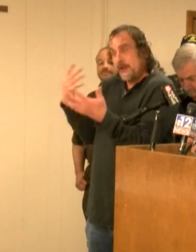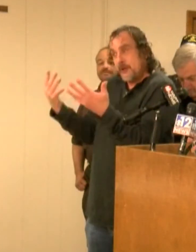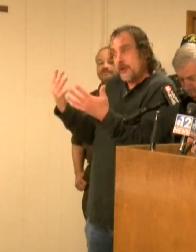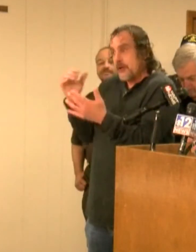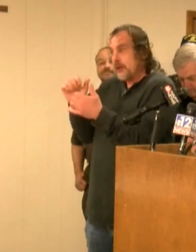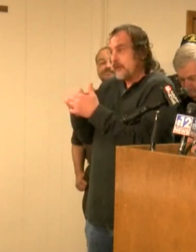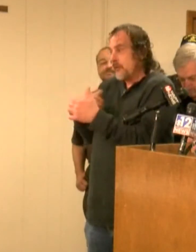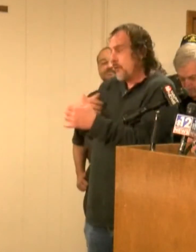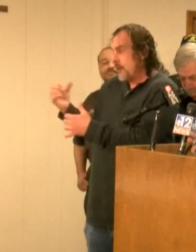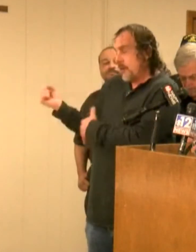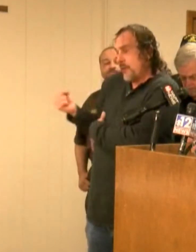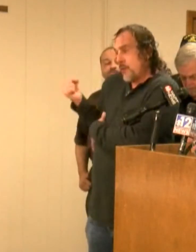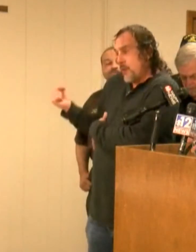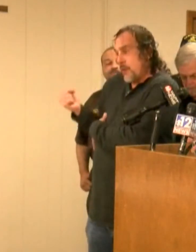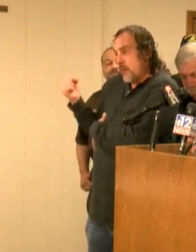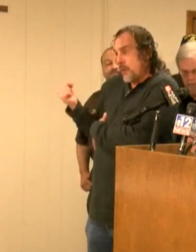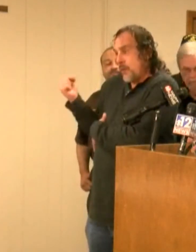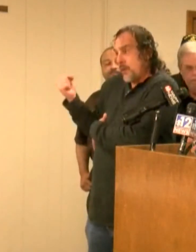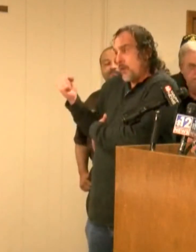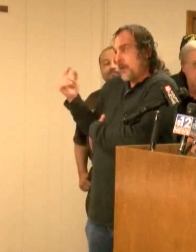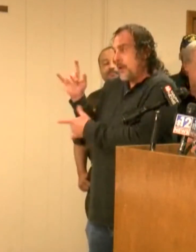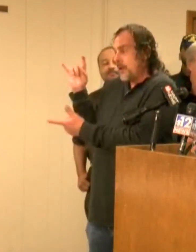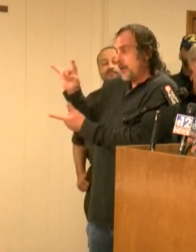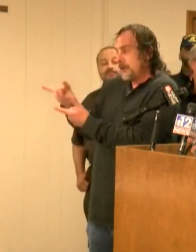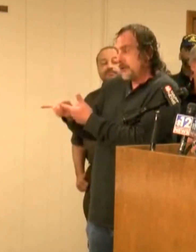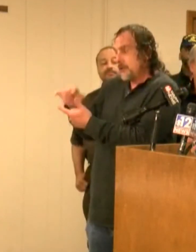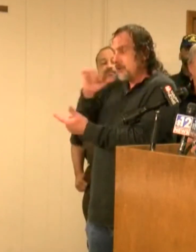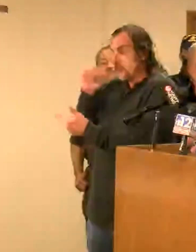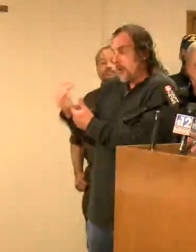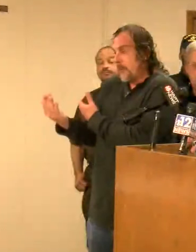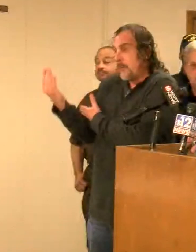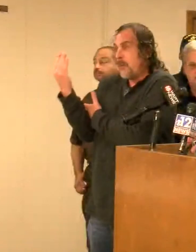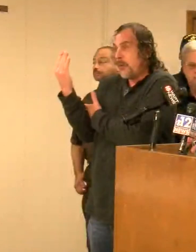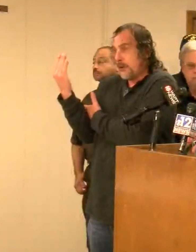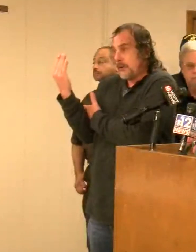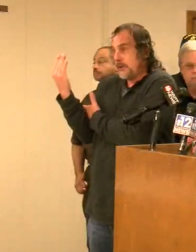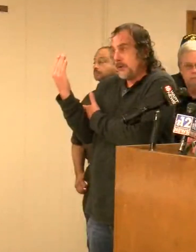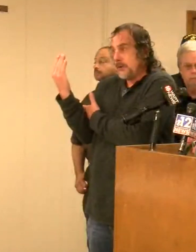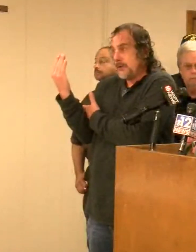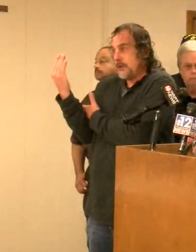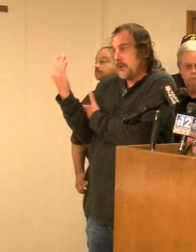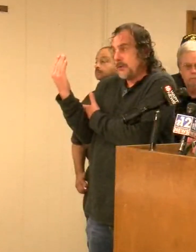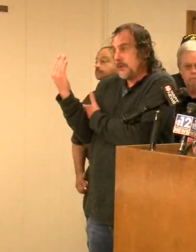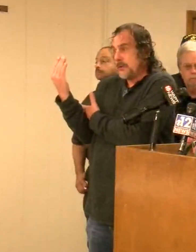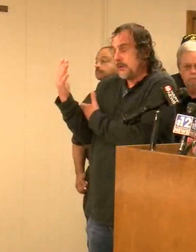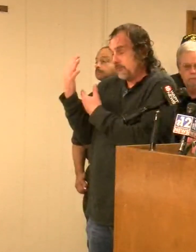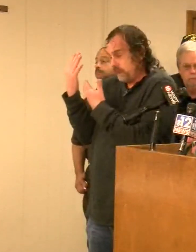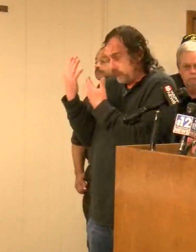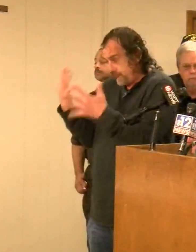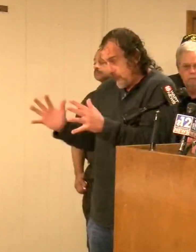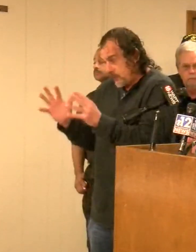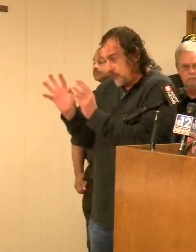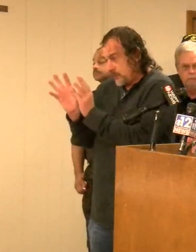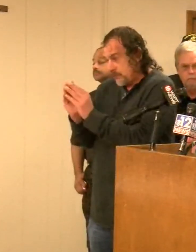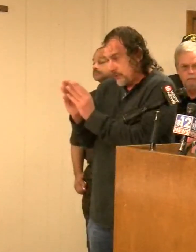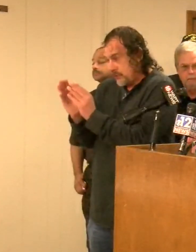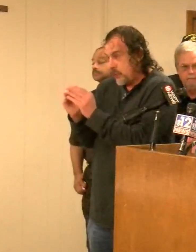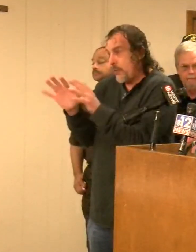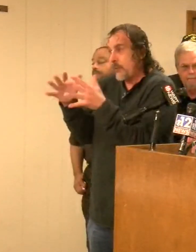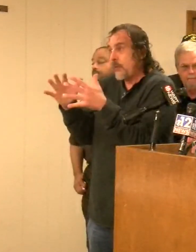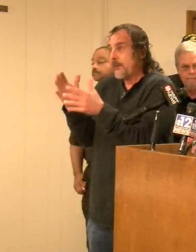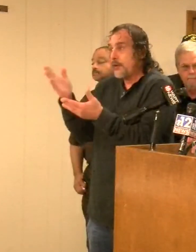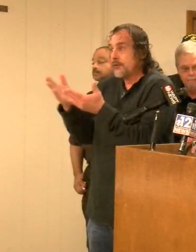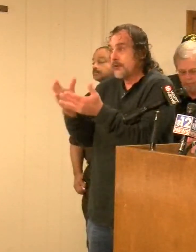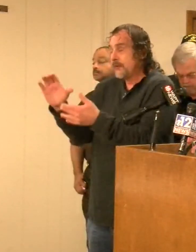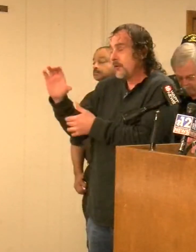the discharge up at least until in the morning after our morning conference with the Weather Service,